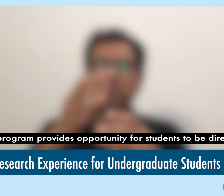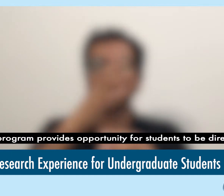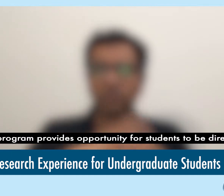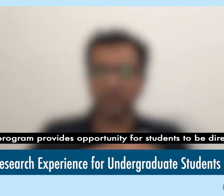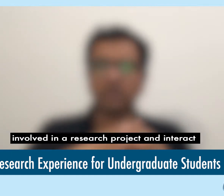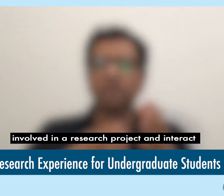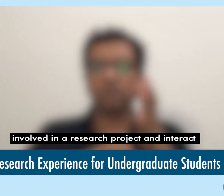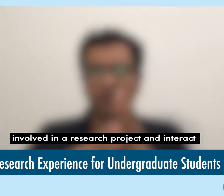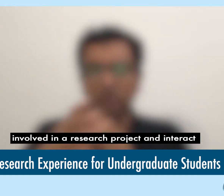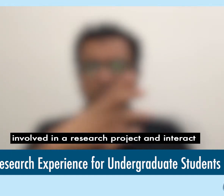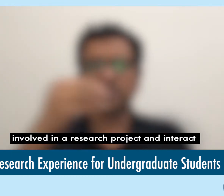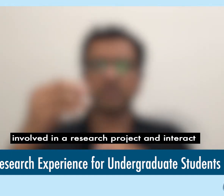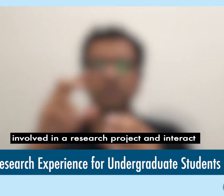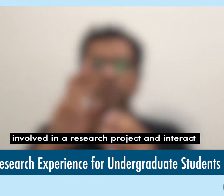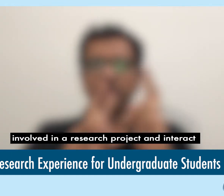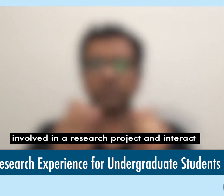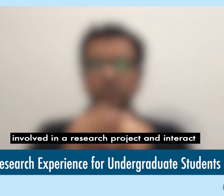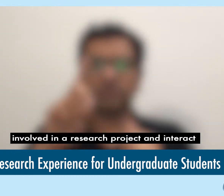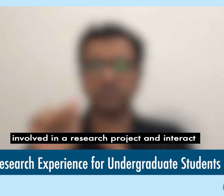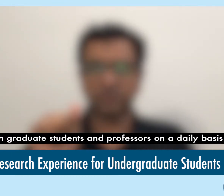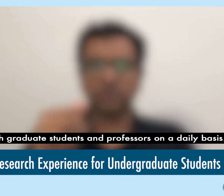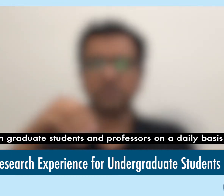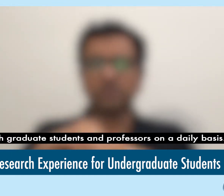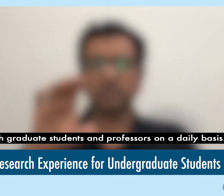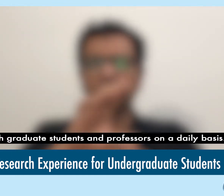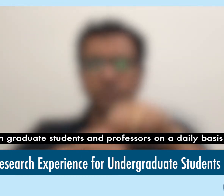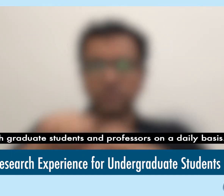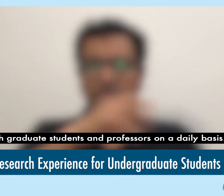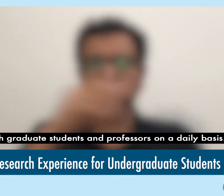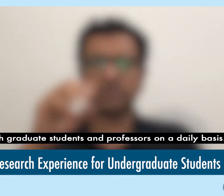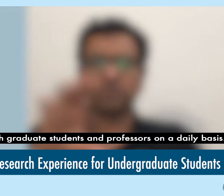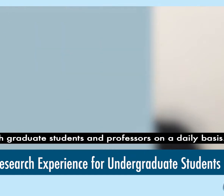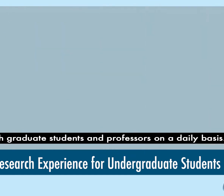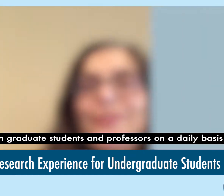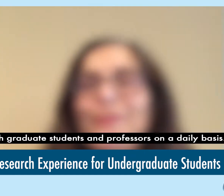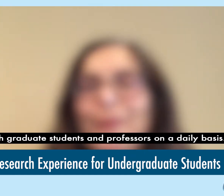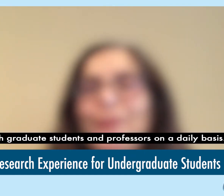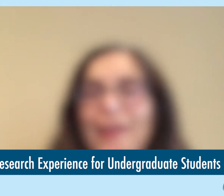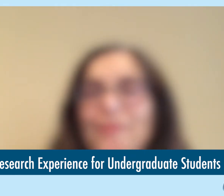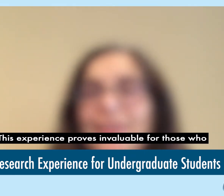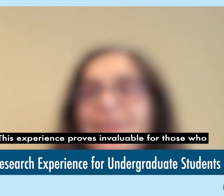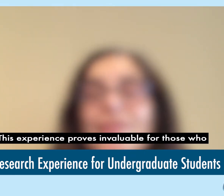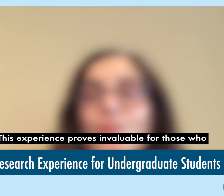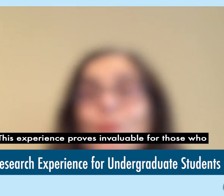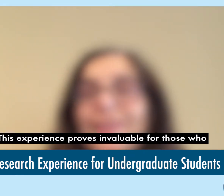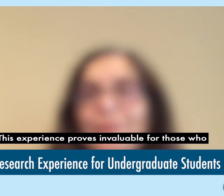to be directly involved in a research project and interact with graduate students and professors on a daily basis. This experience proves